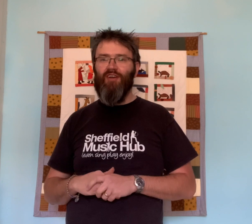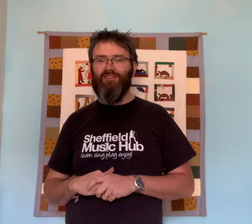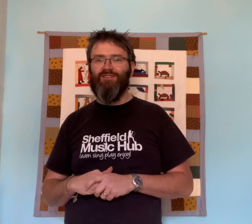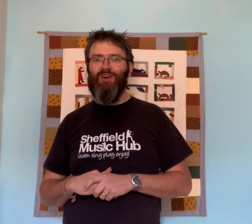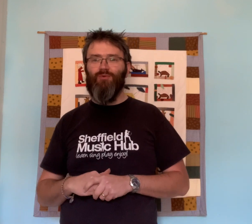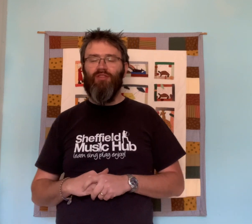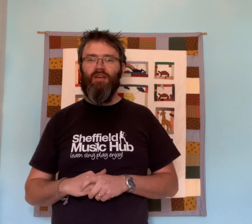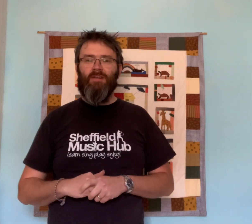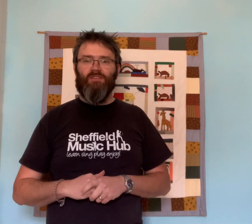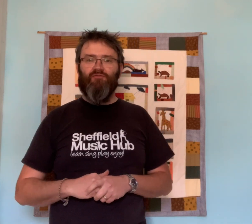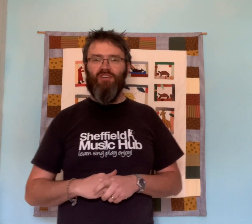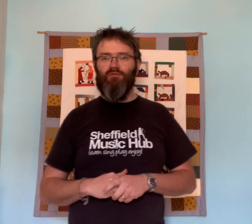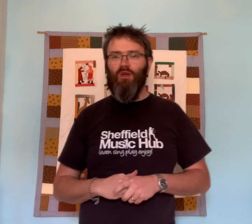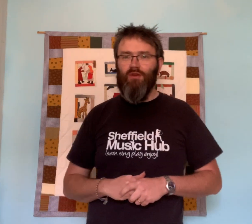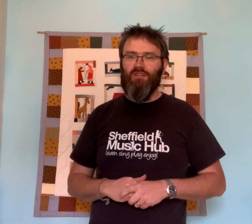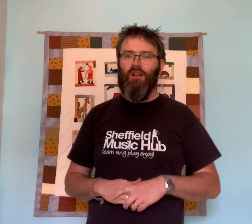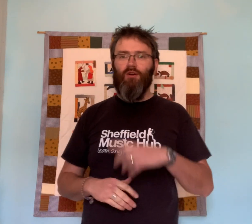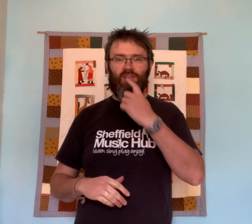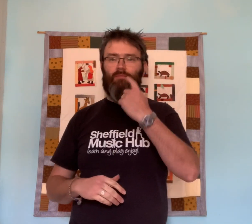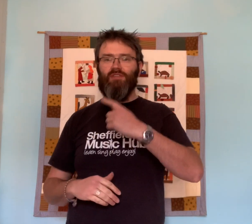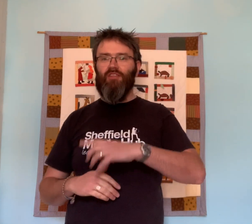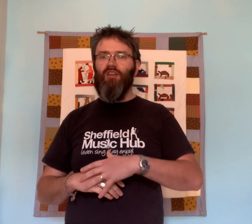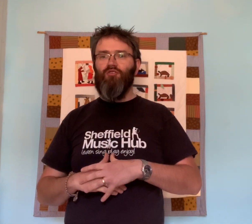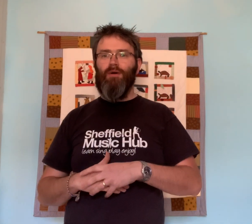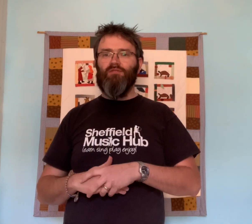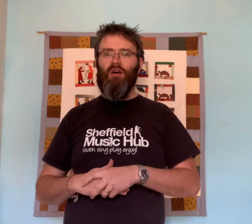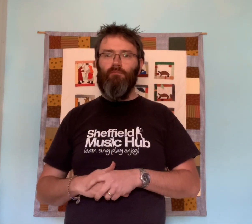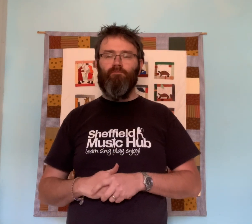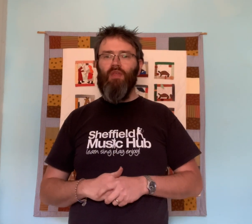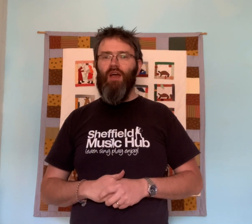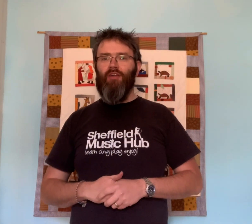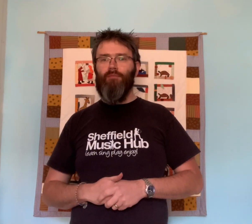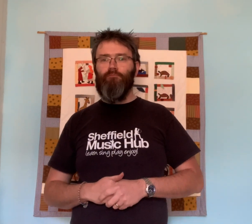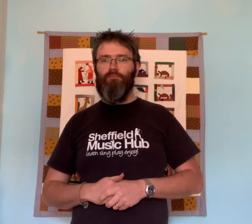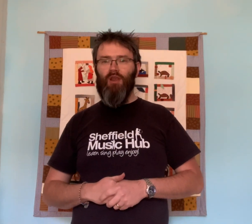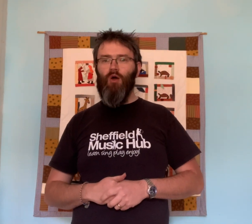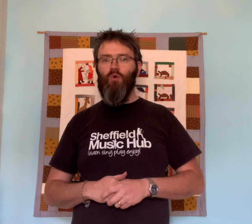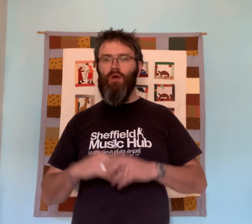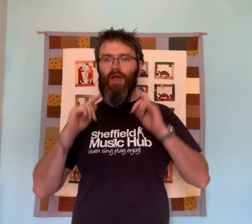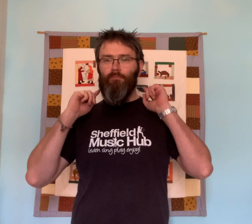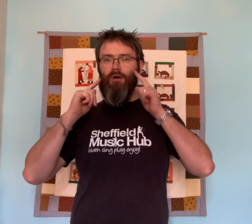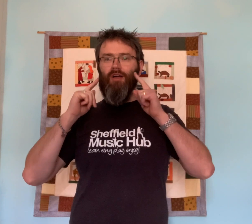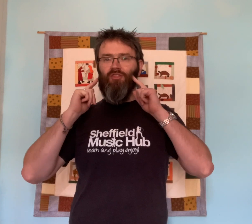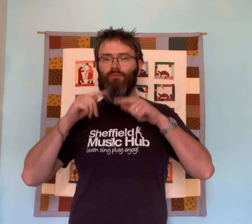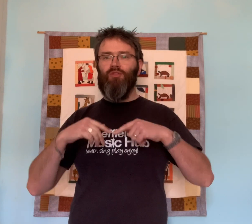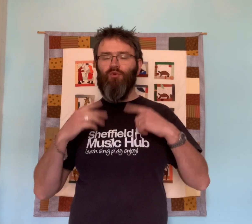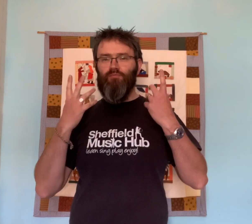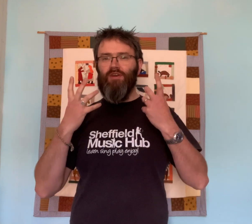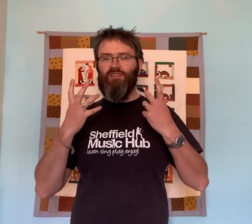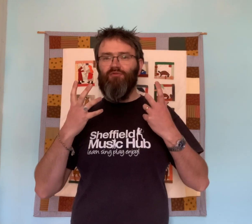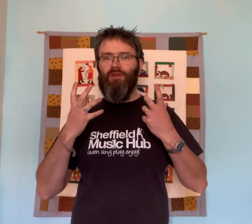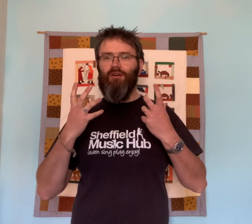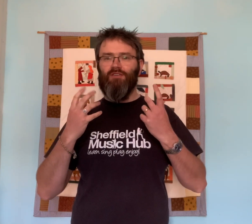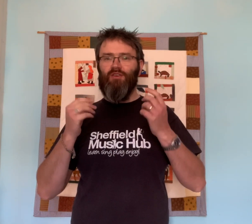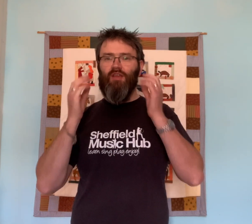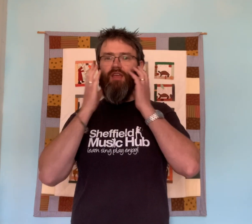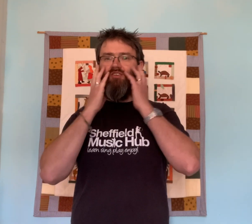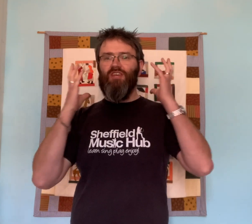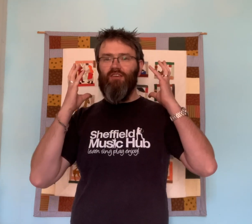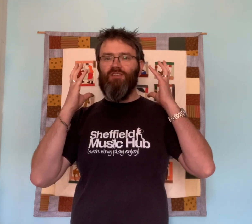to start with. So first of all, I want you to close your lips together like you're about to hum, and then blow behind them with all the pressure from your lungs so you get your cheeks